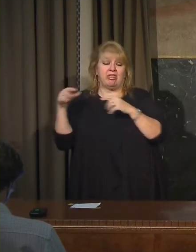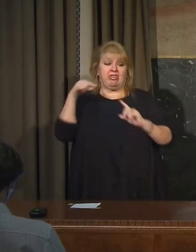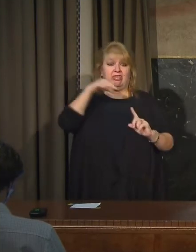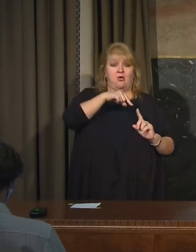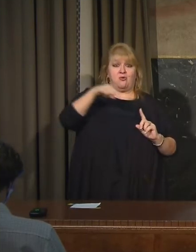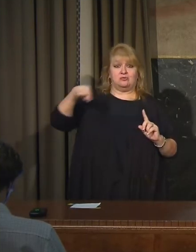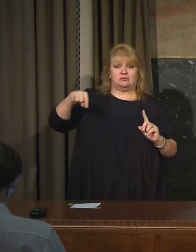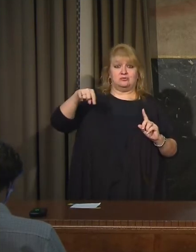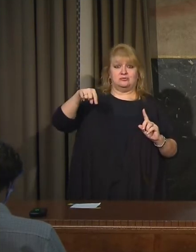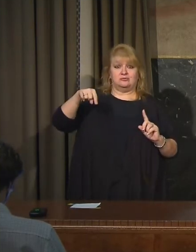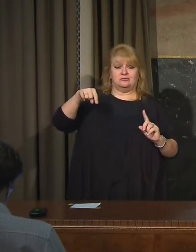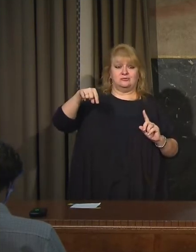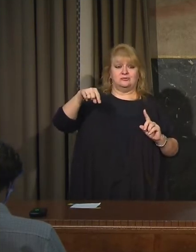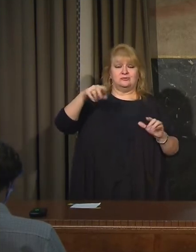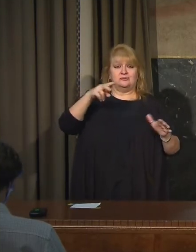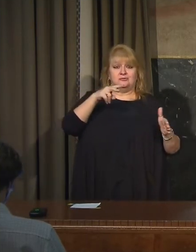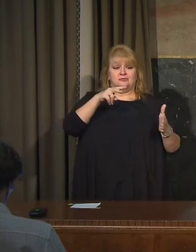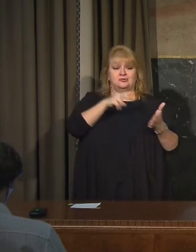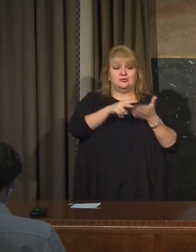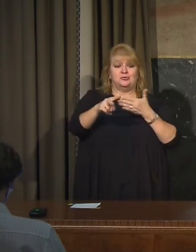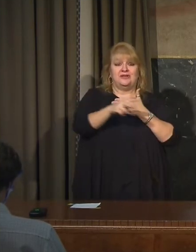We can't undo what was done yesterday.